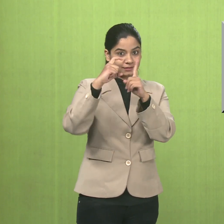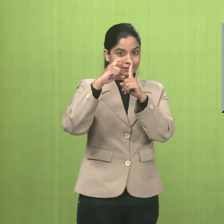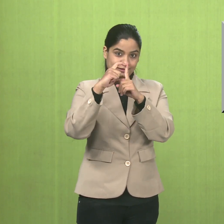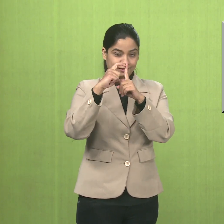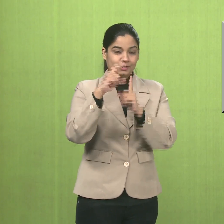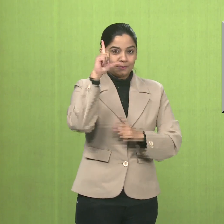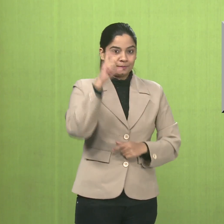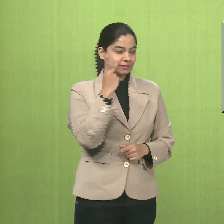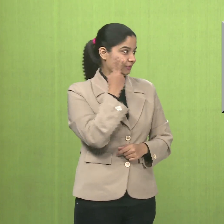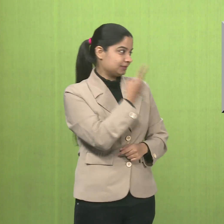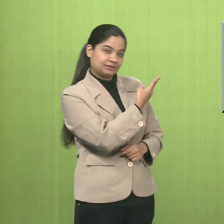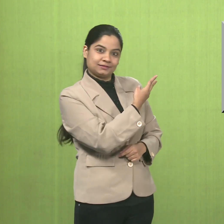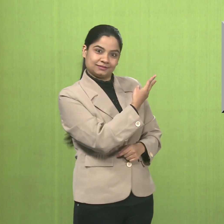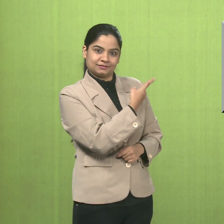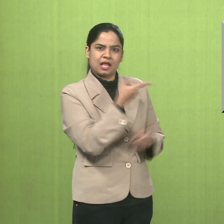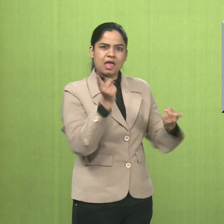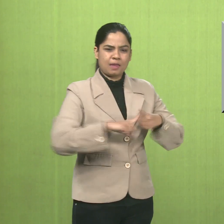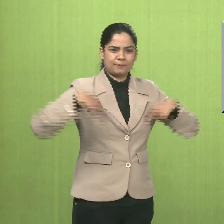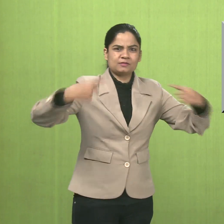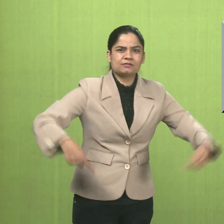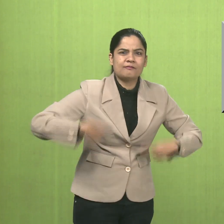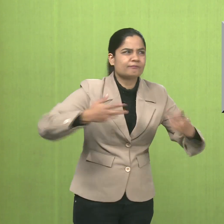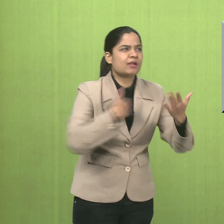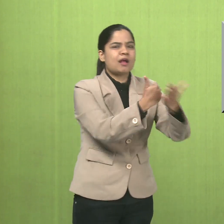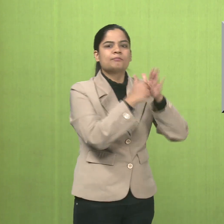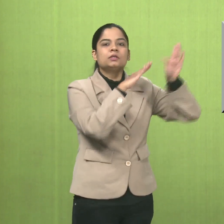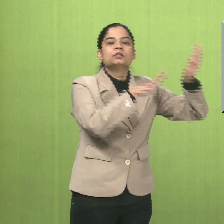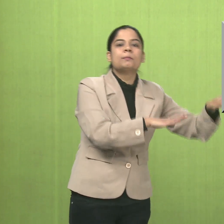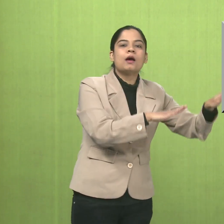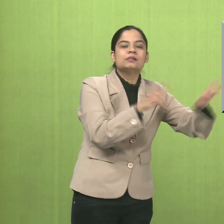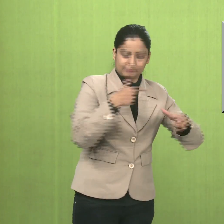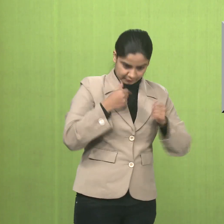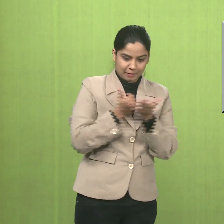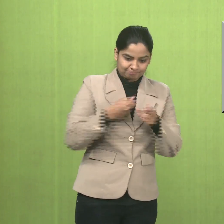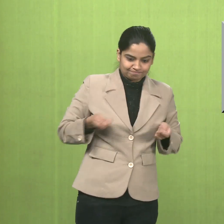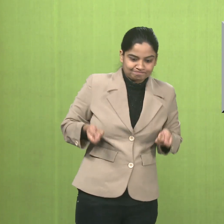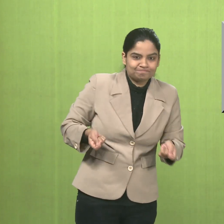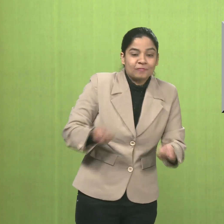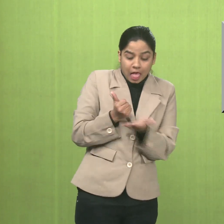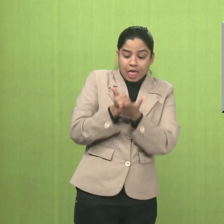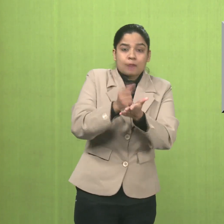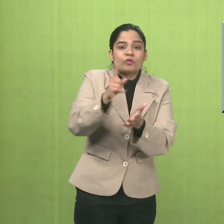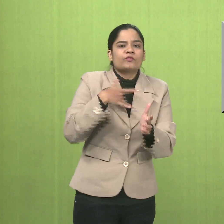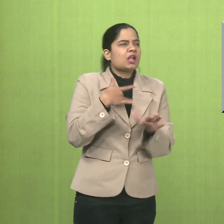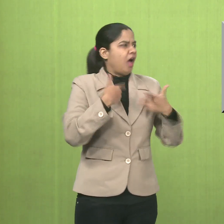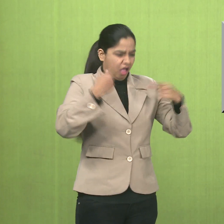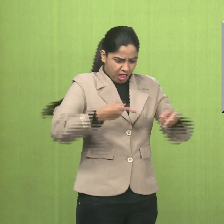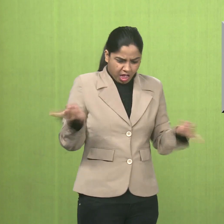Depend, a control or to be determined of. Someone who is dependent on someone. It's not